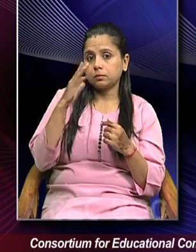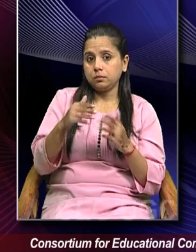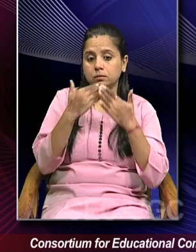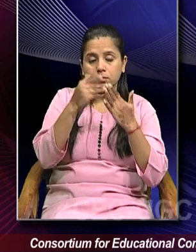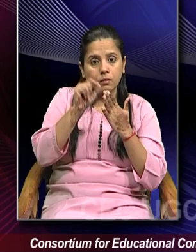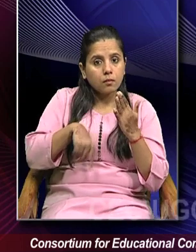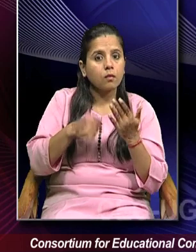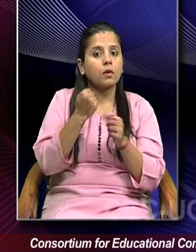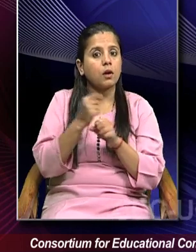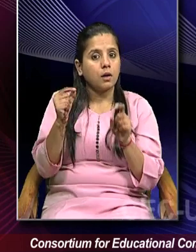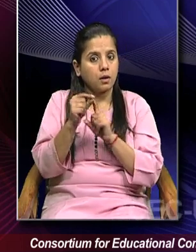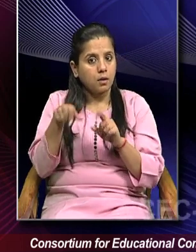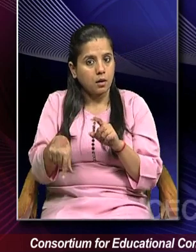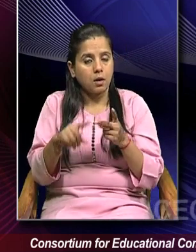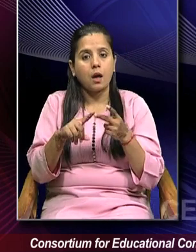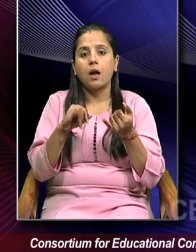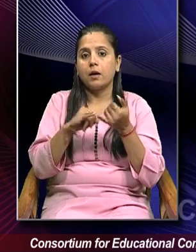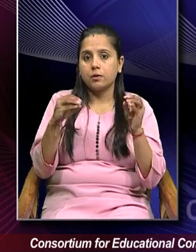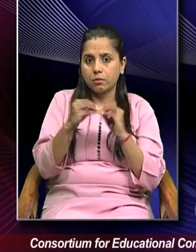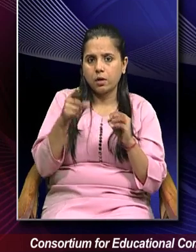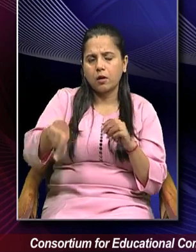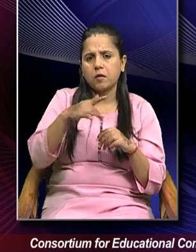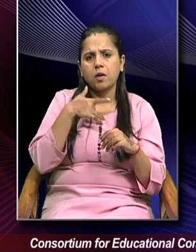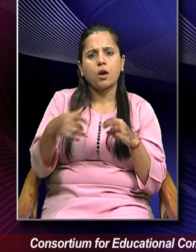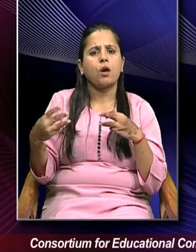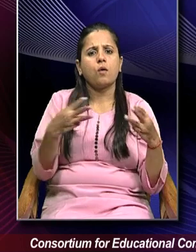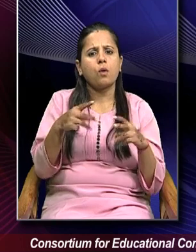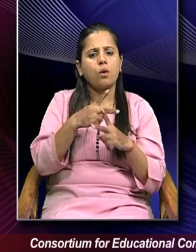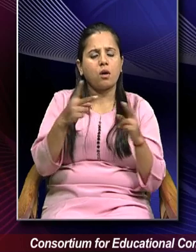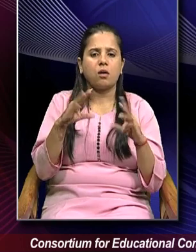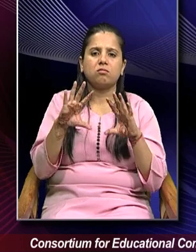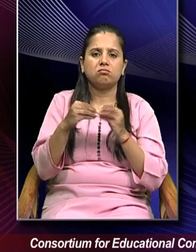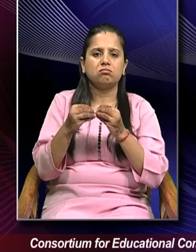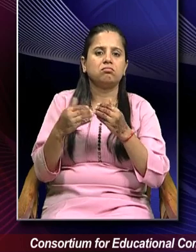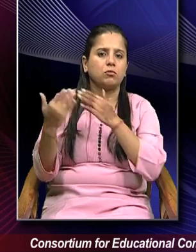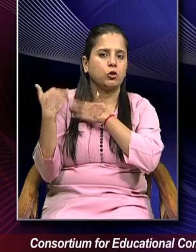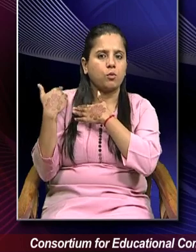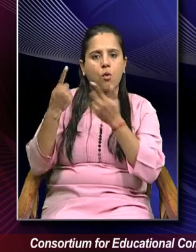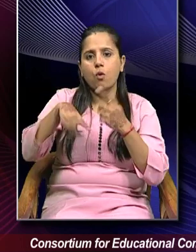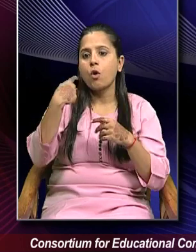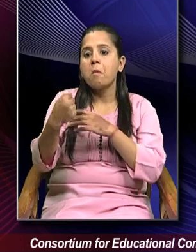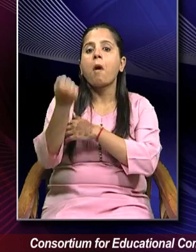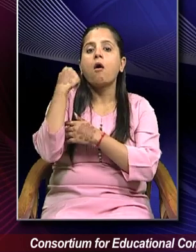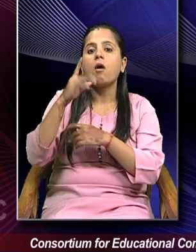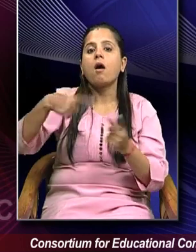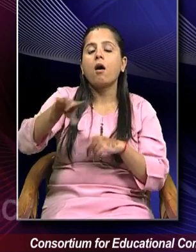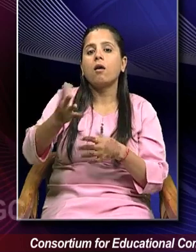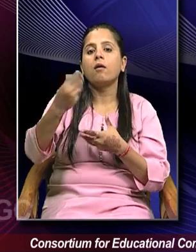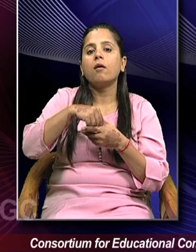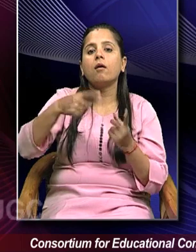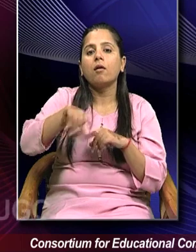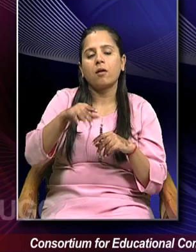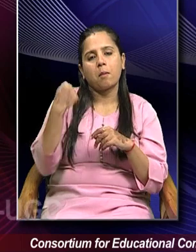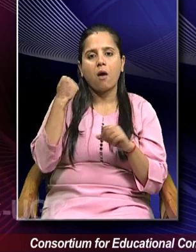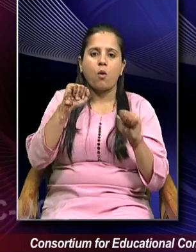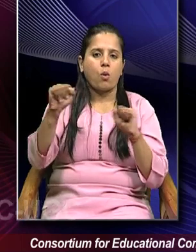like G.P. Gooch, S.B. Fay, they held that the war was collective responsibility of all the powers, those who had participated in